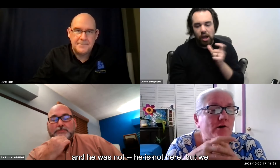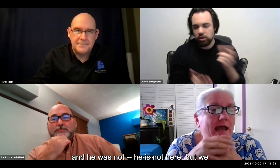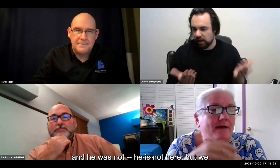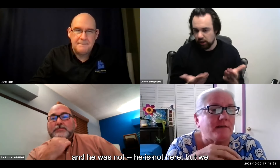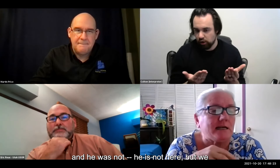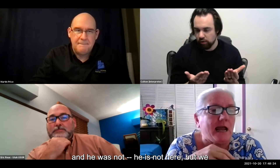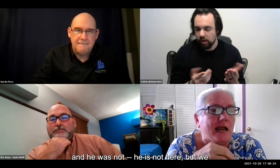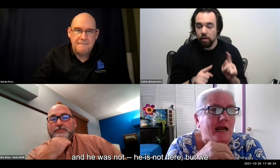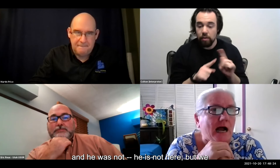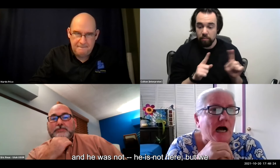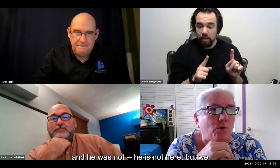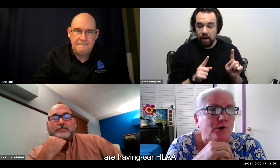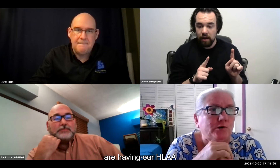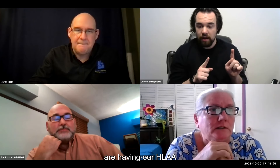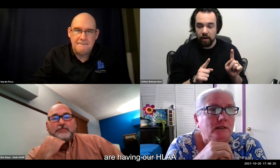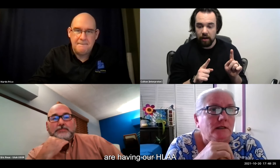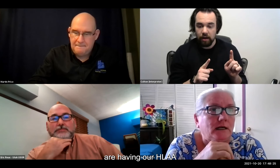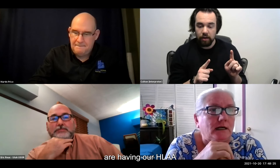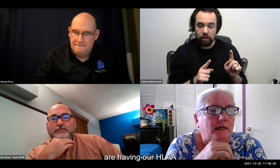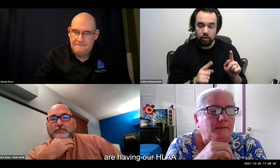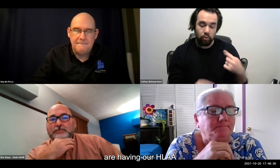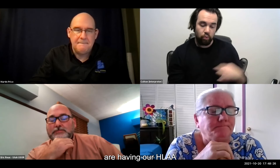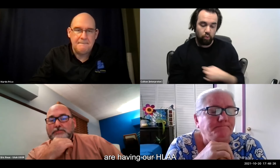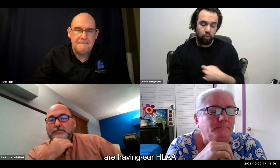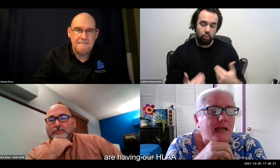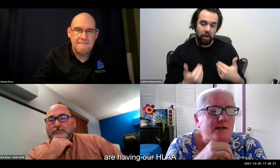but we are having our